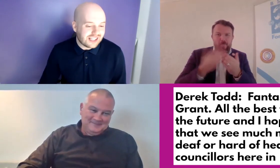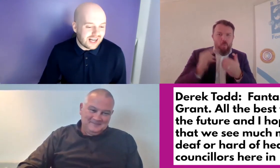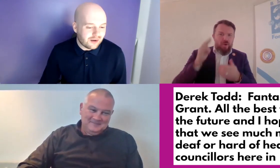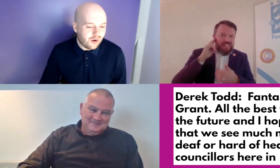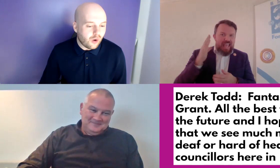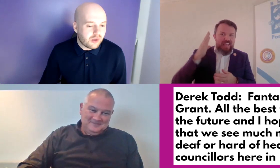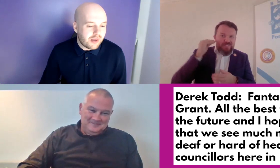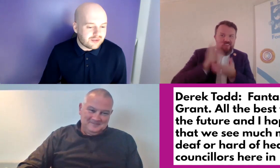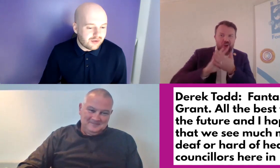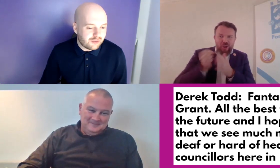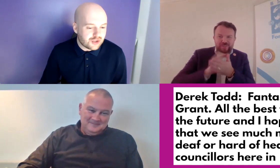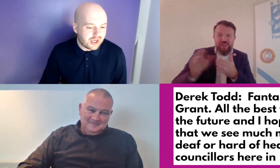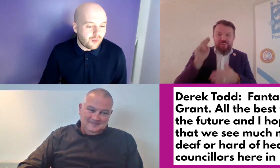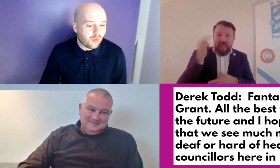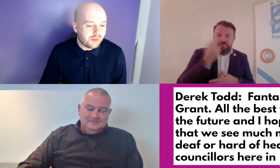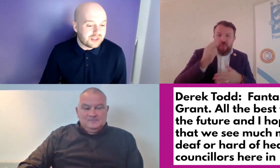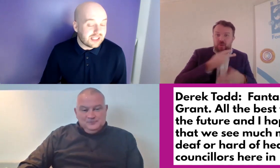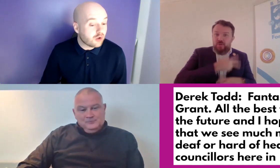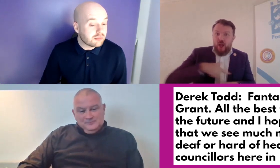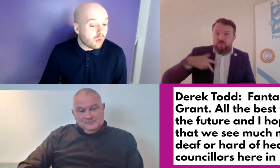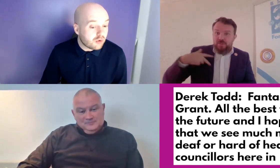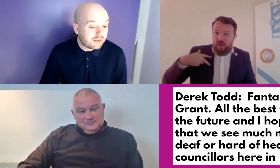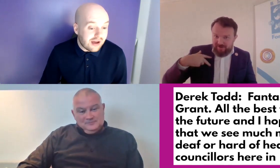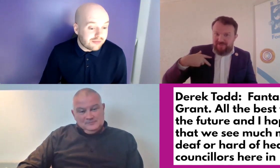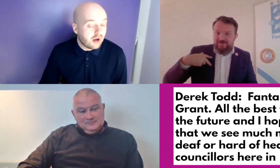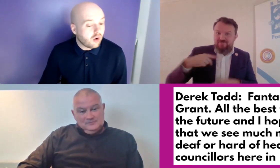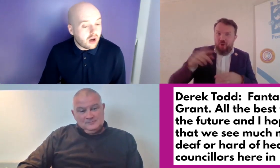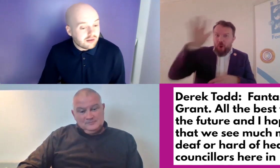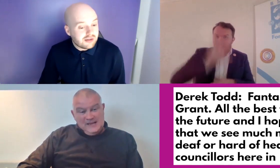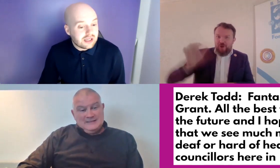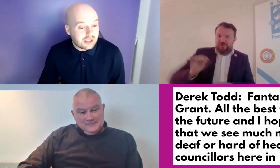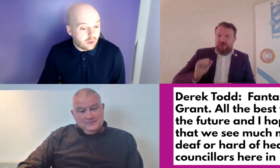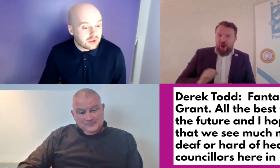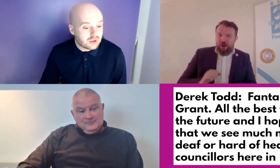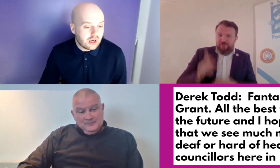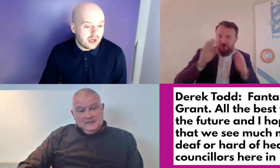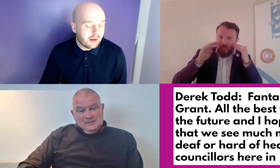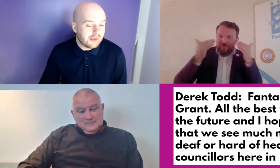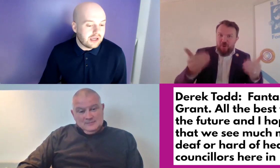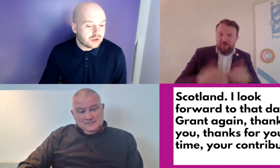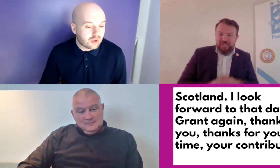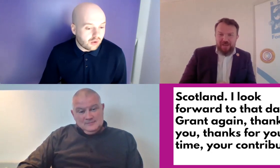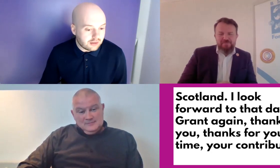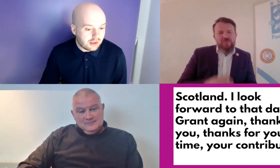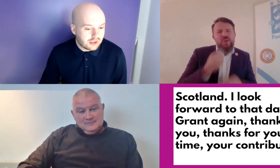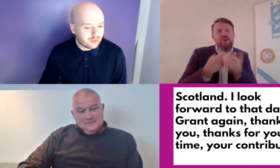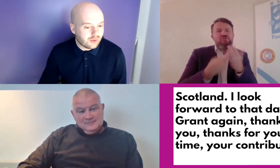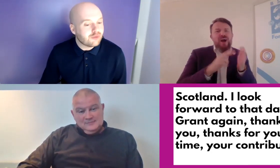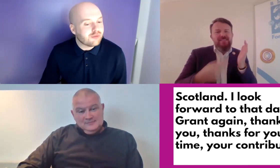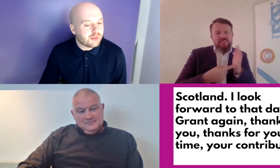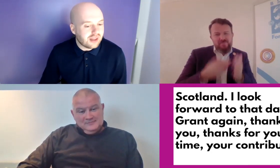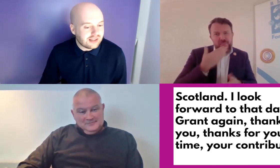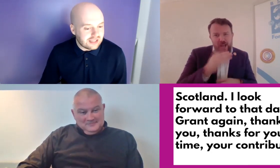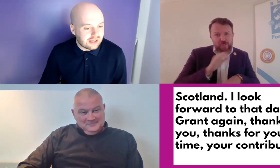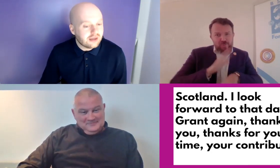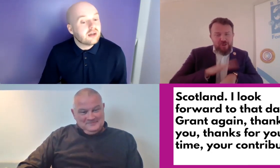Fantastic, Grant. All the best for the future, and I hope that we see lots more of deaf or hard of hearing counsellors here in Scotland. So I look